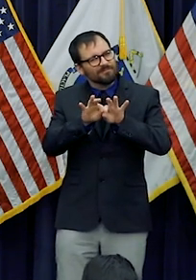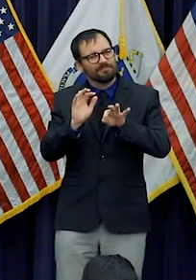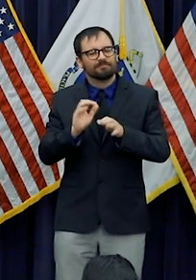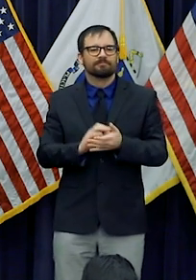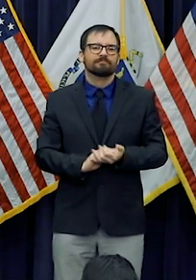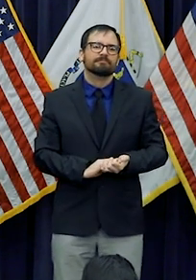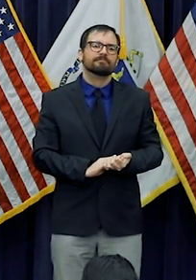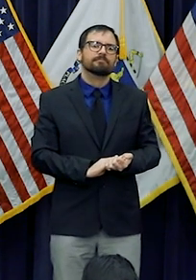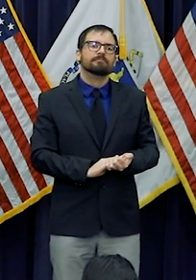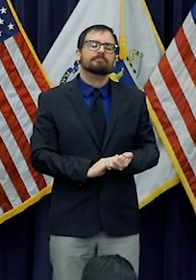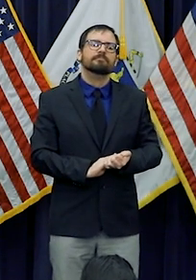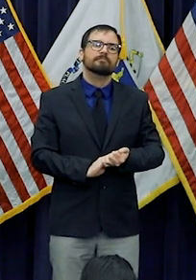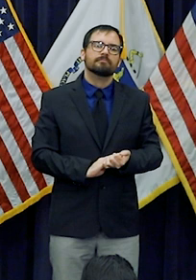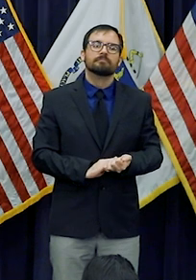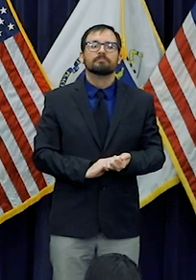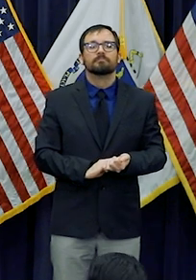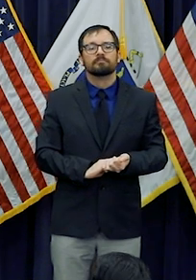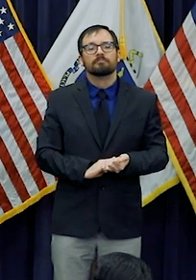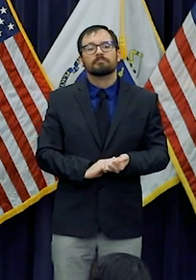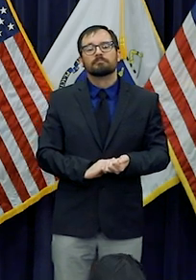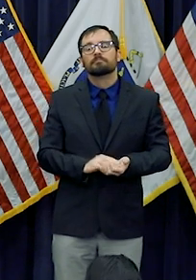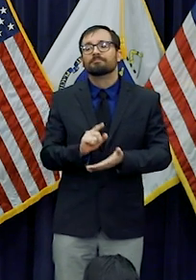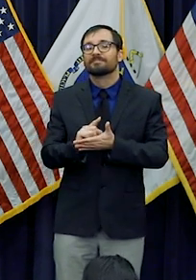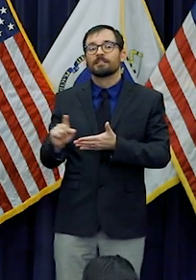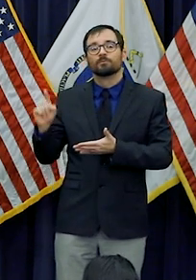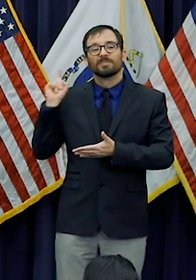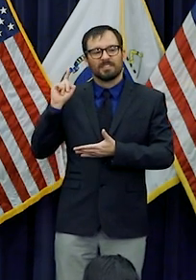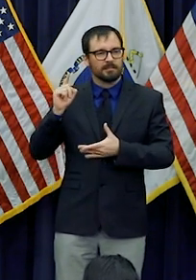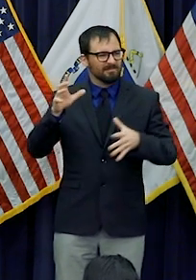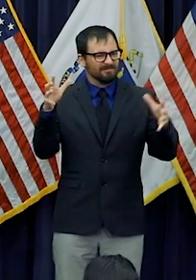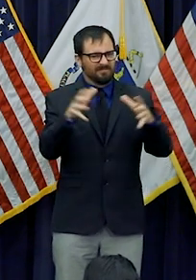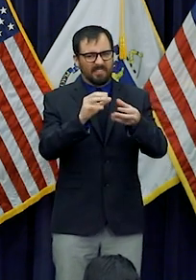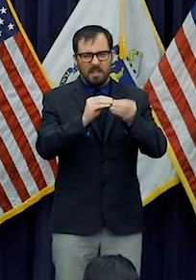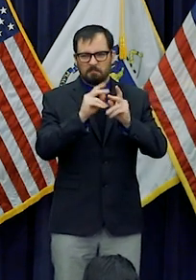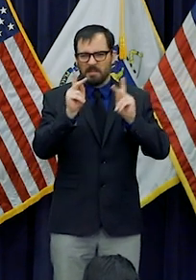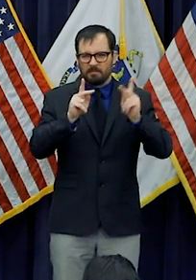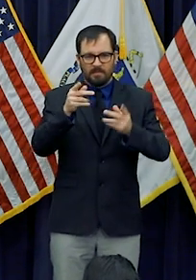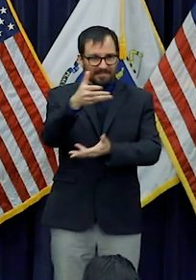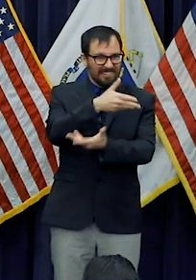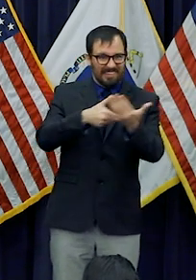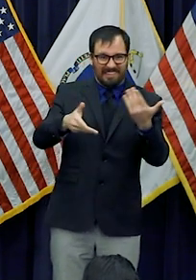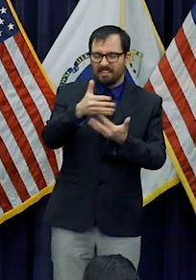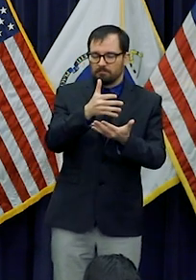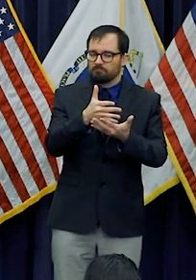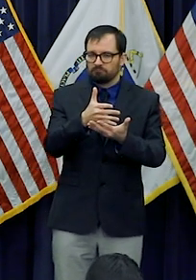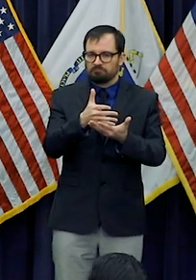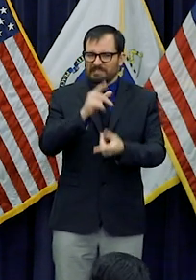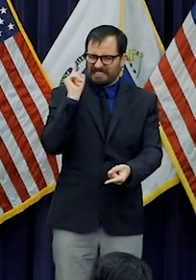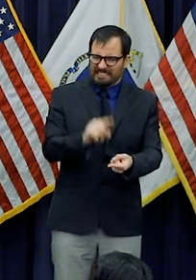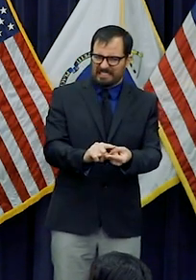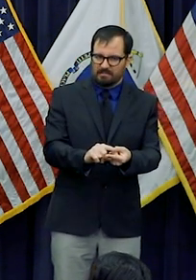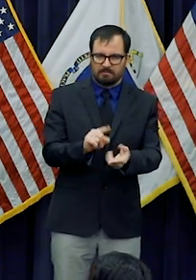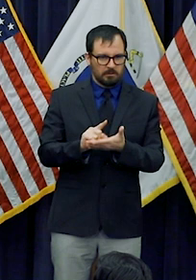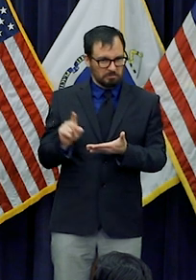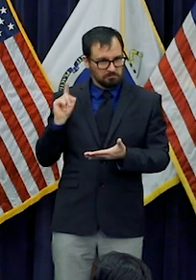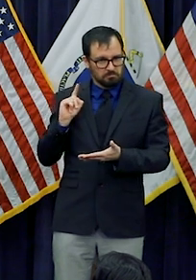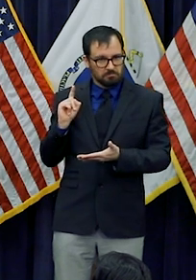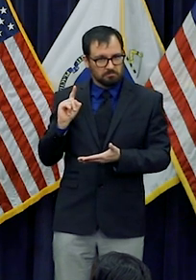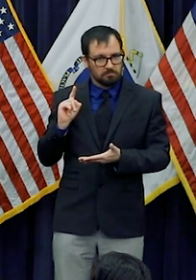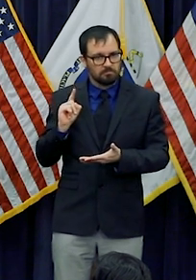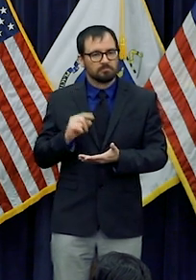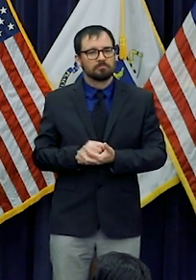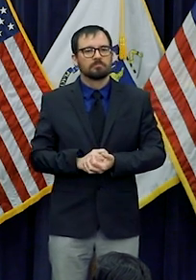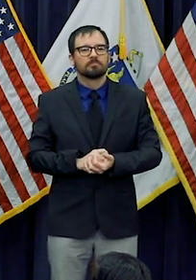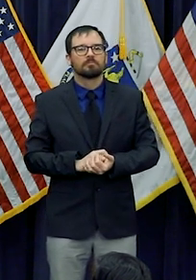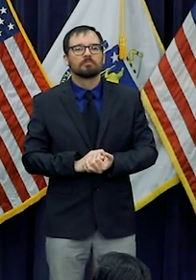ago, the first community the Lieutenant Governor and I heard from was the religious community. The